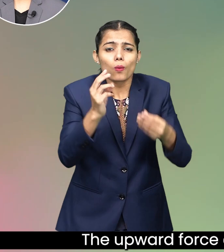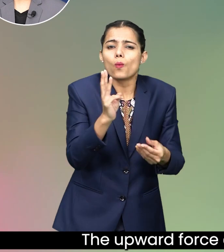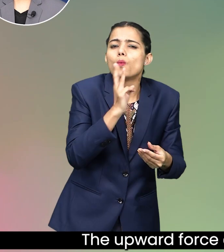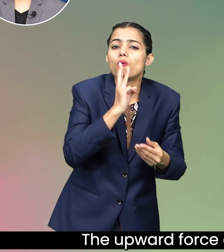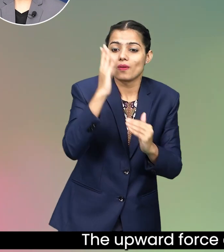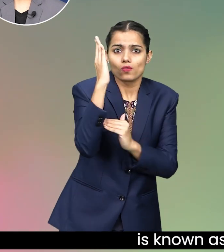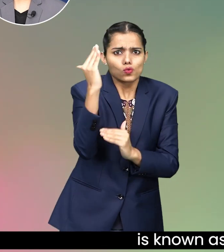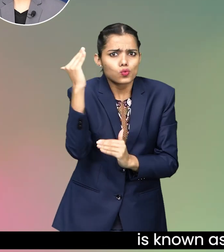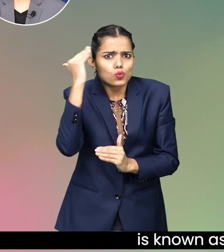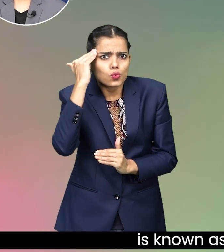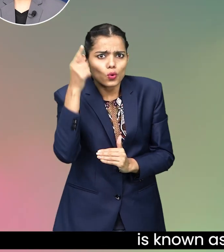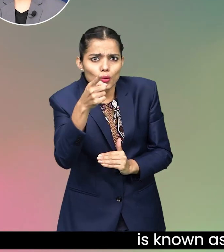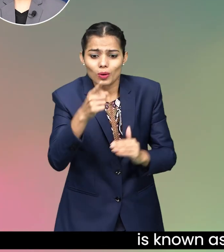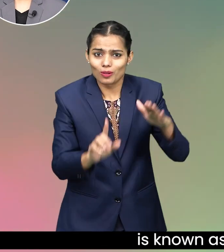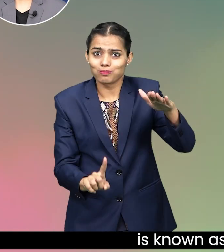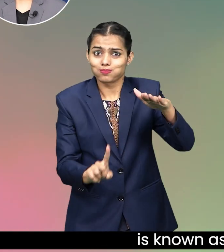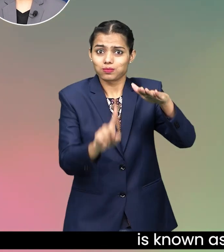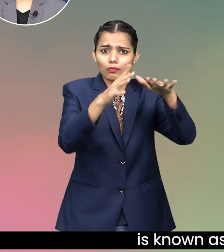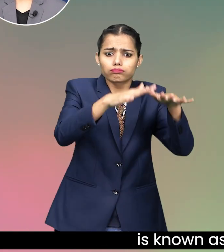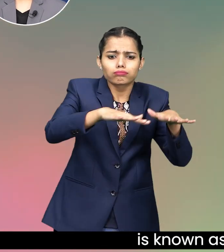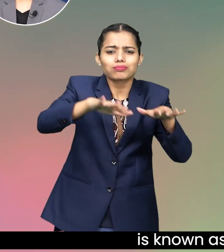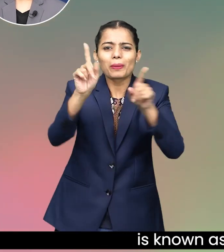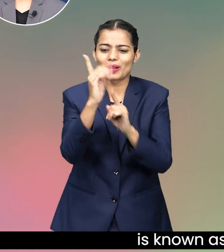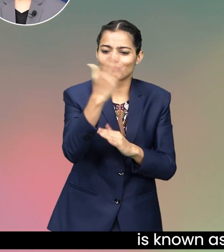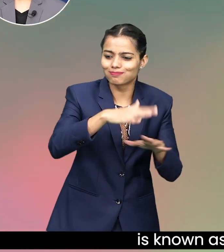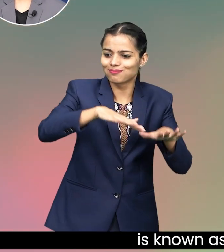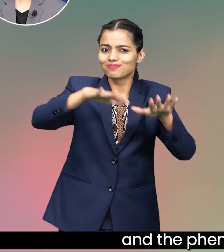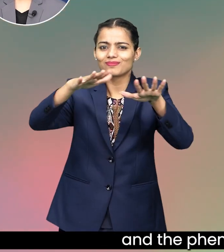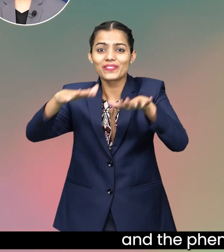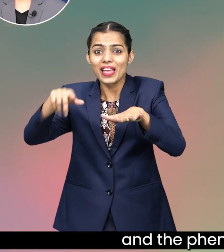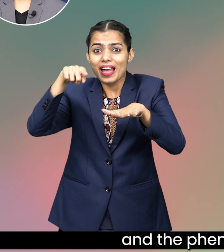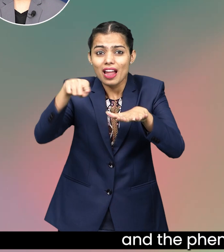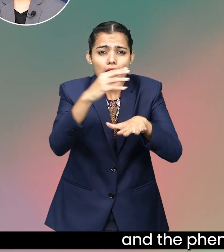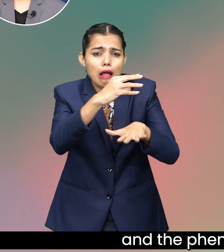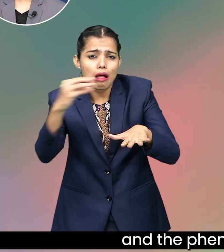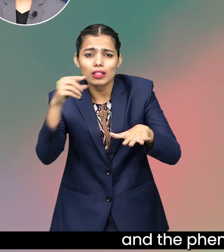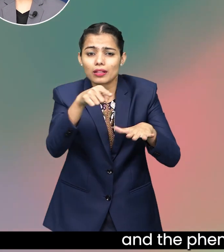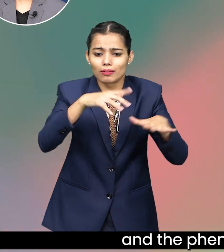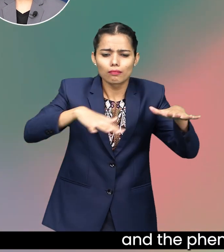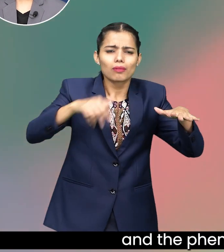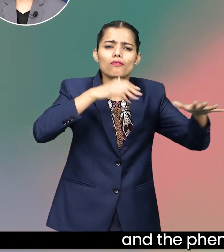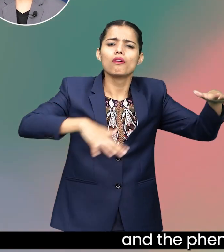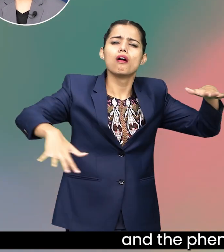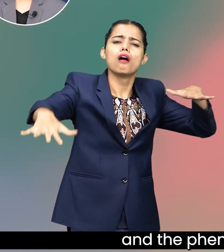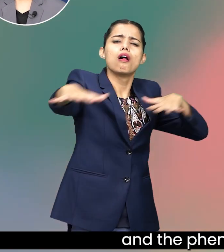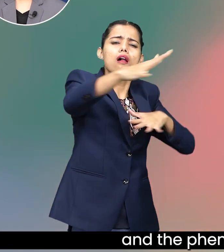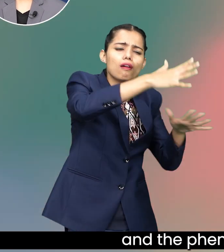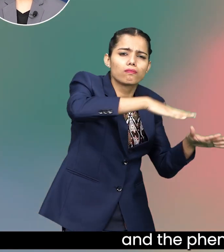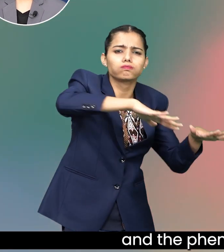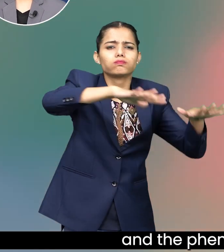water on the bottle is known as upthrust or a buoyant force and the phenomenon is called buoyancy